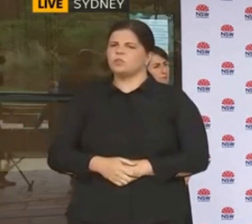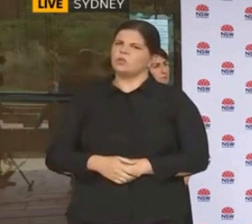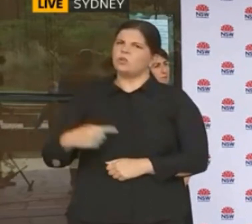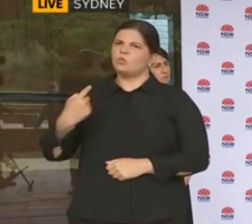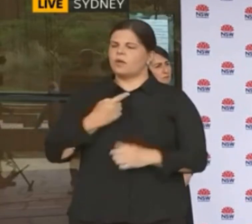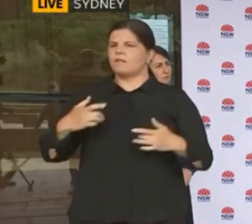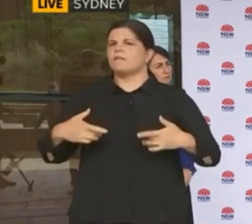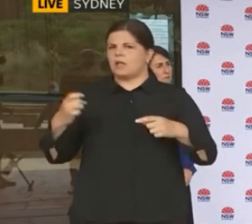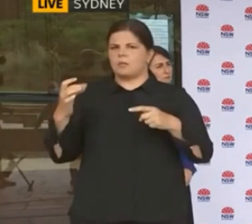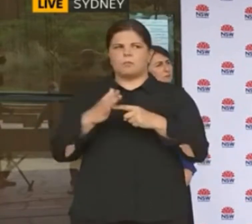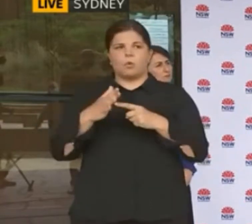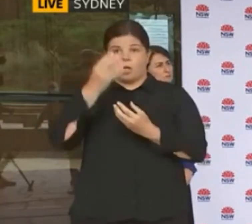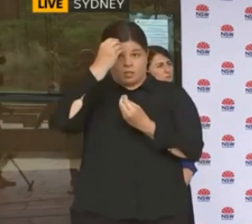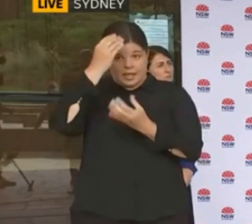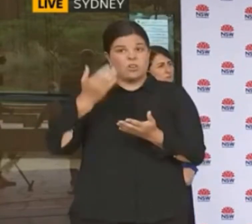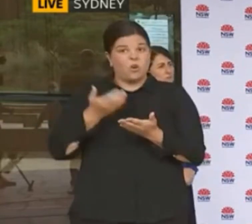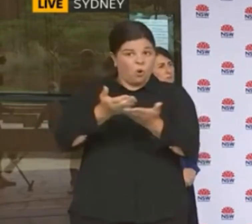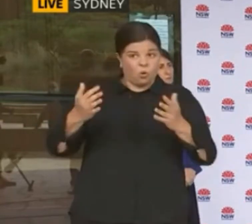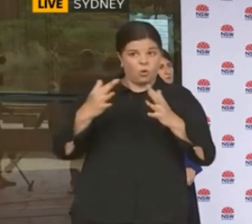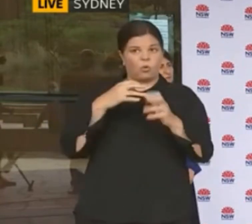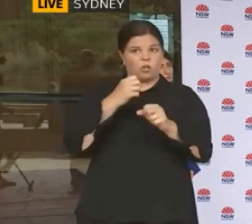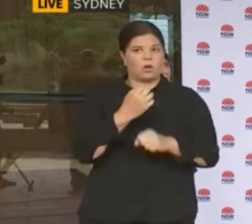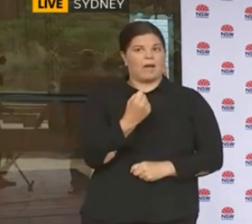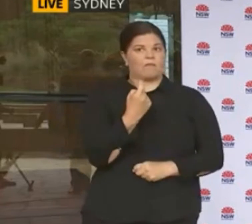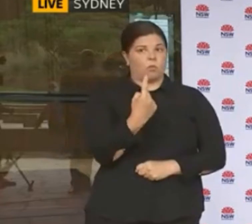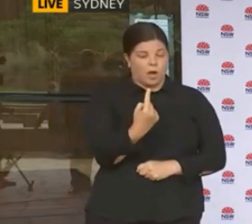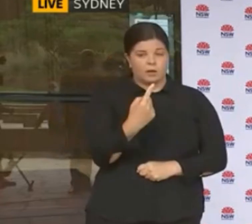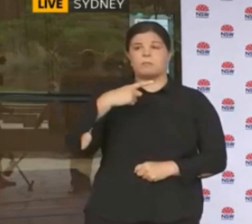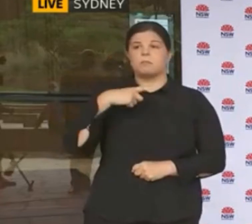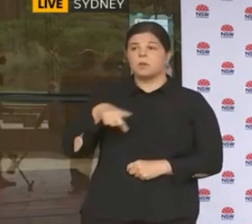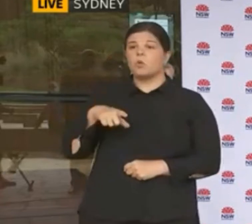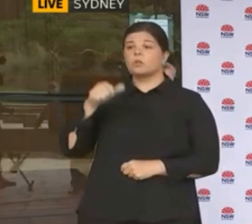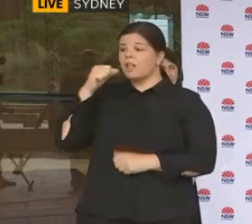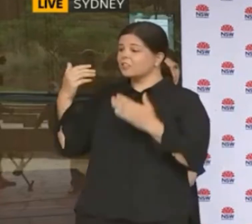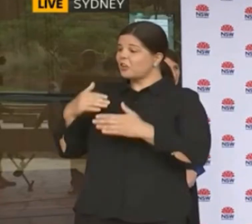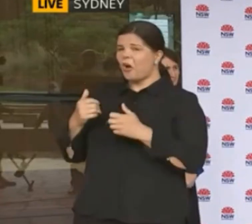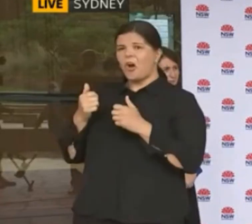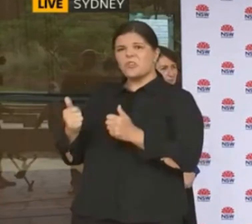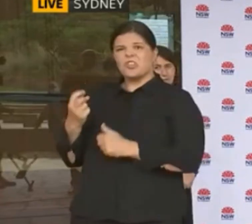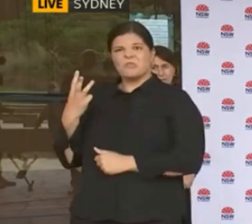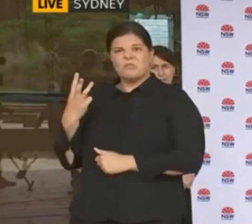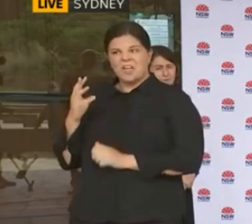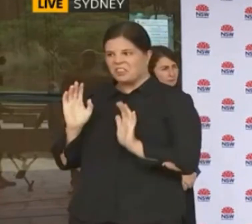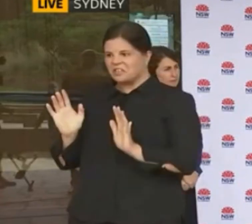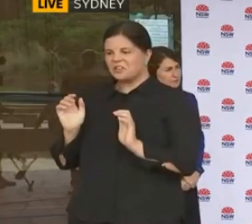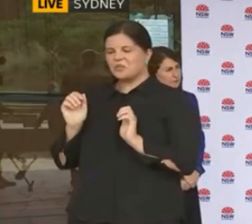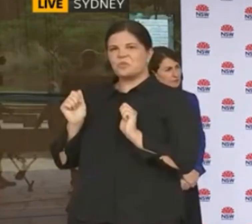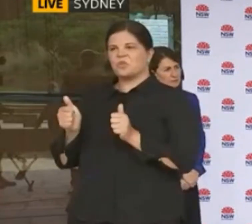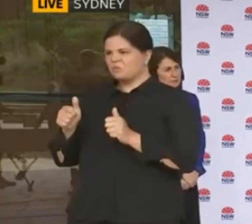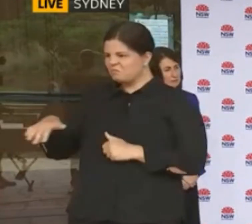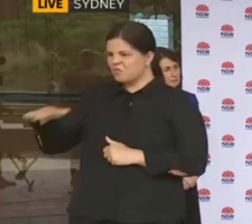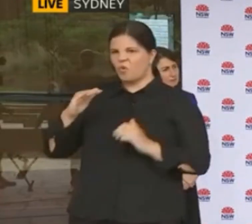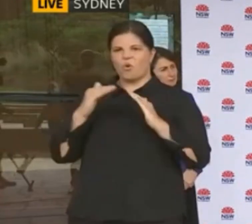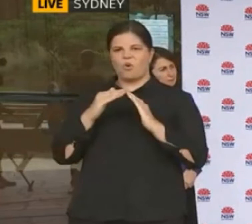critically important to let the public know about that, because the numbers overnight were actually very reassuring that we had those 3 cases and they were